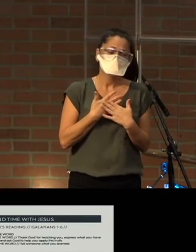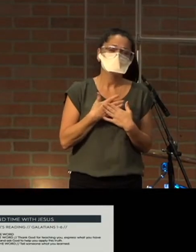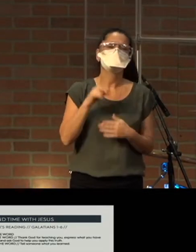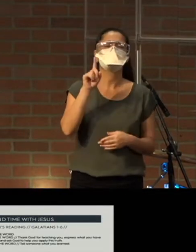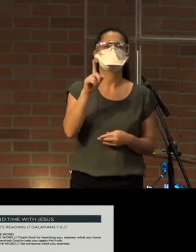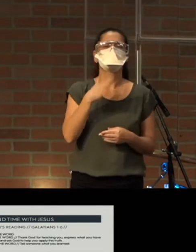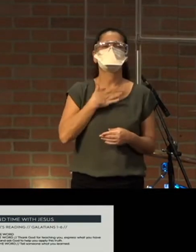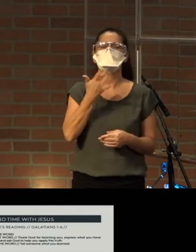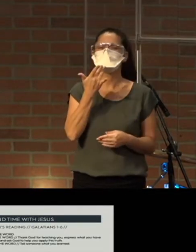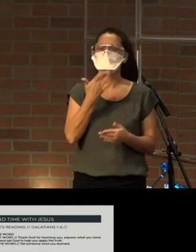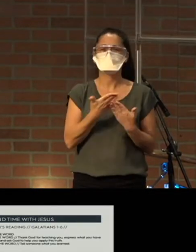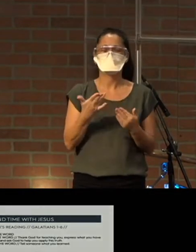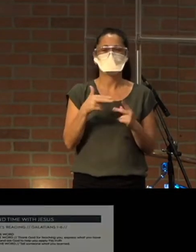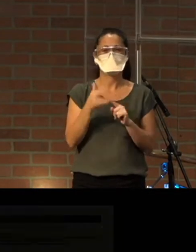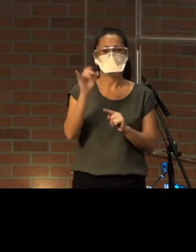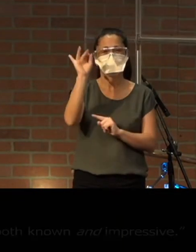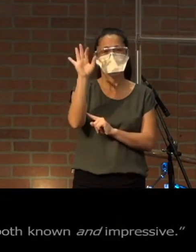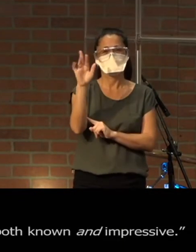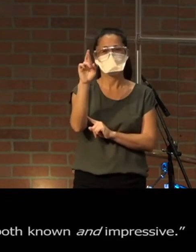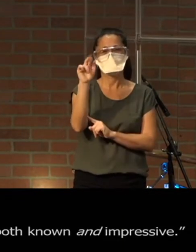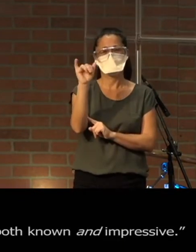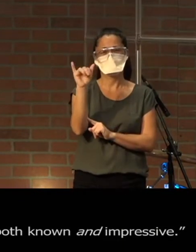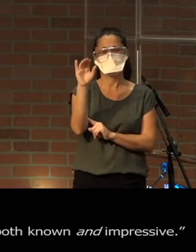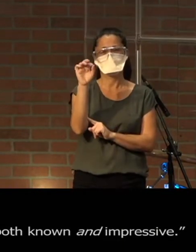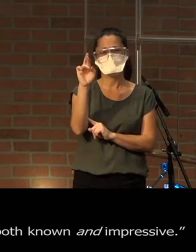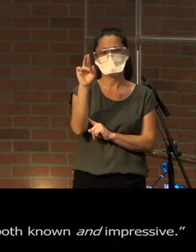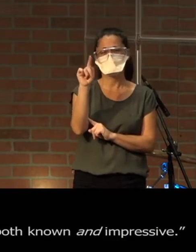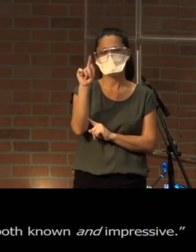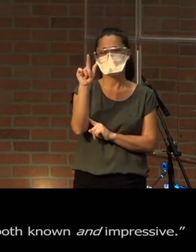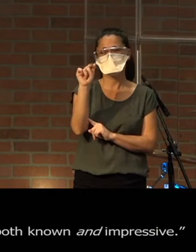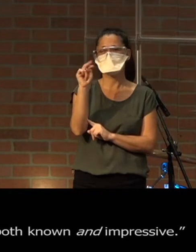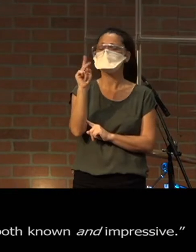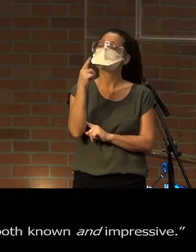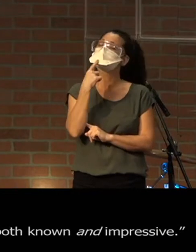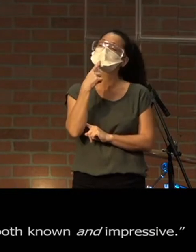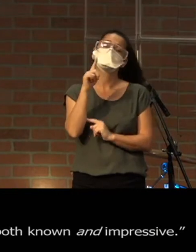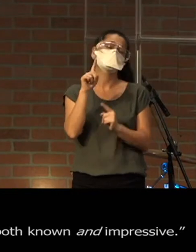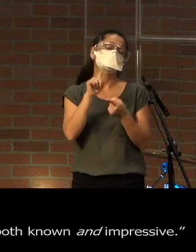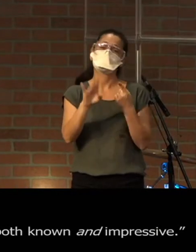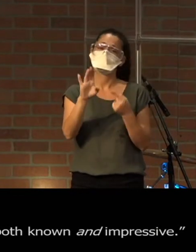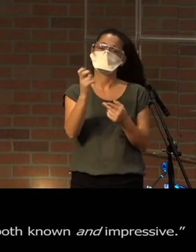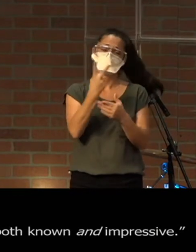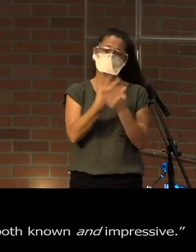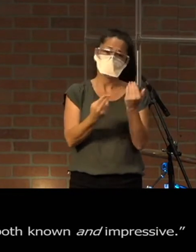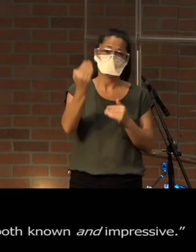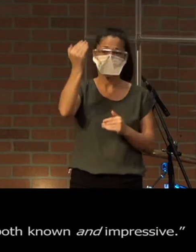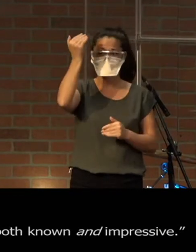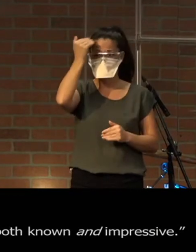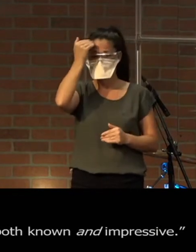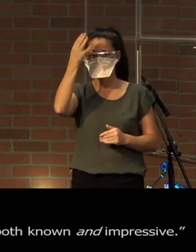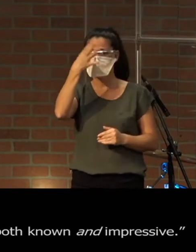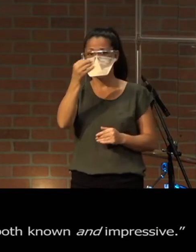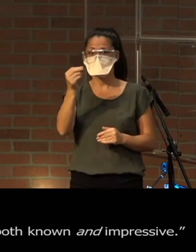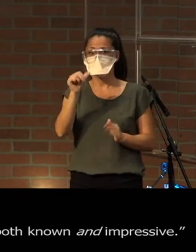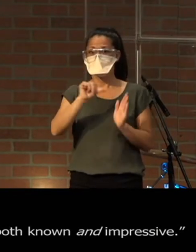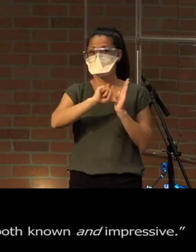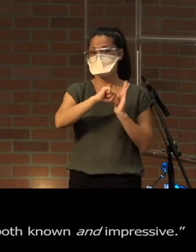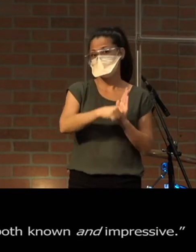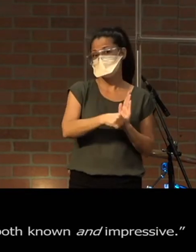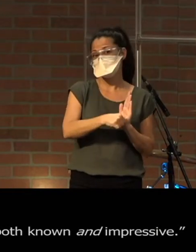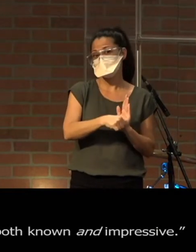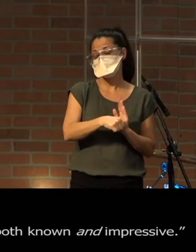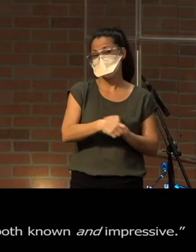quotes is by a pastor named Ray Ortland, who says, "You cannot be both known and impressive."